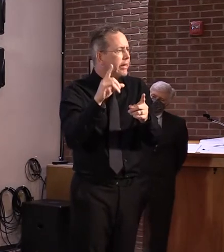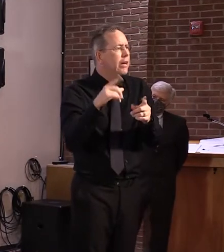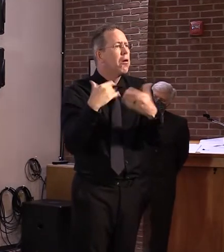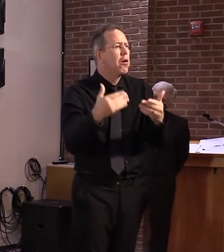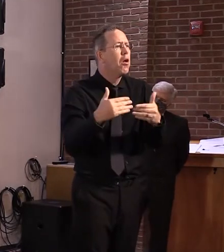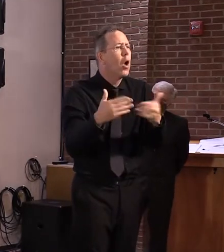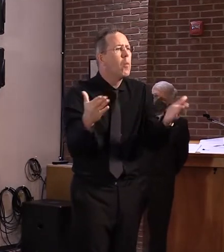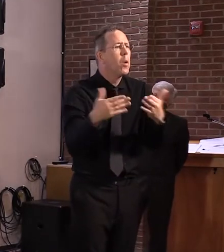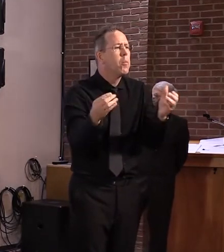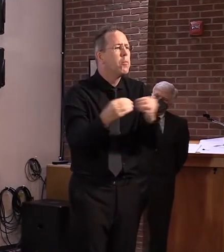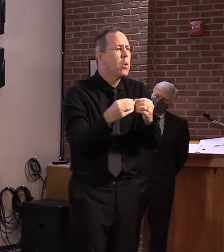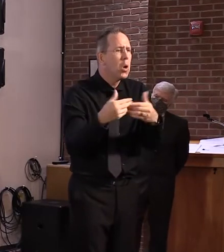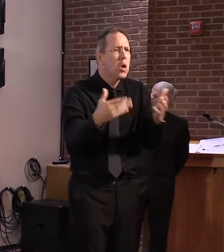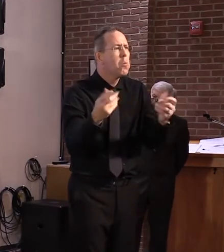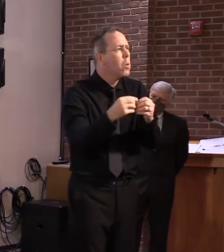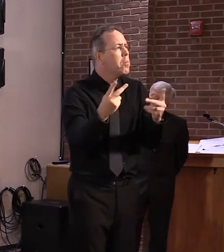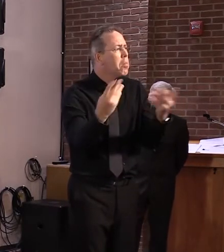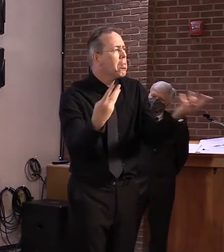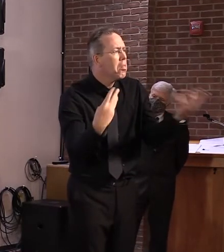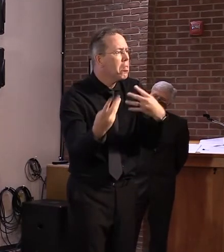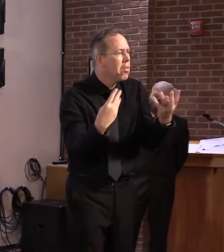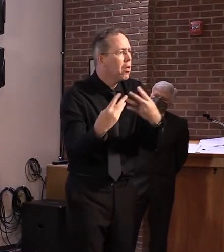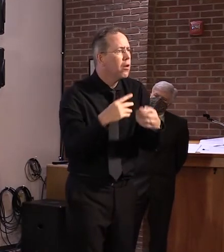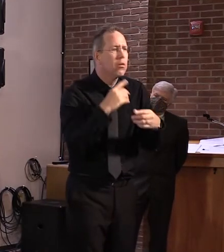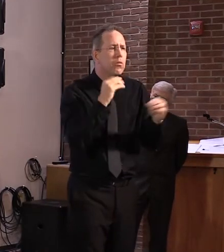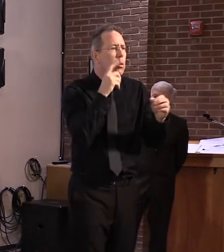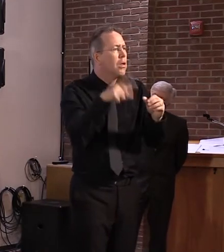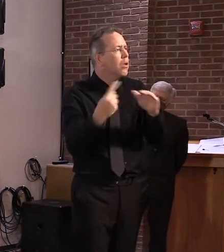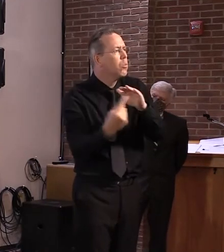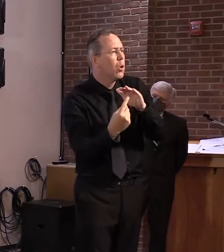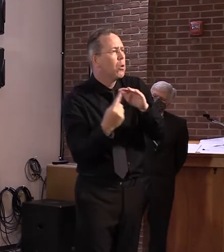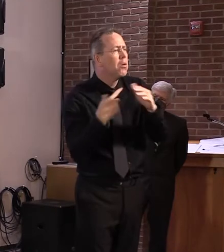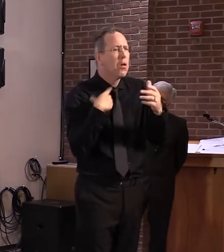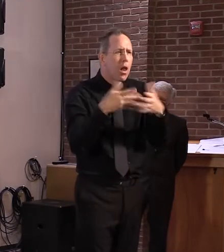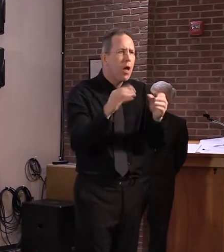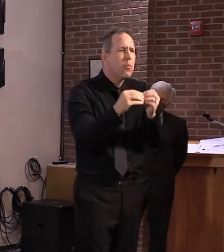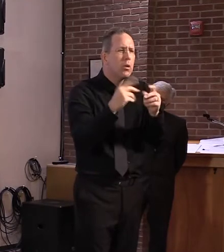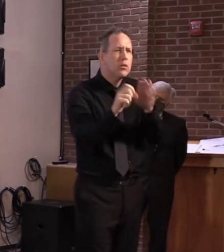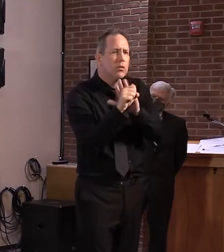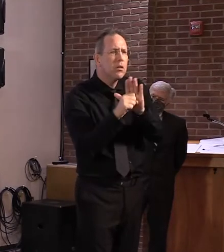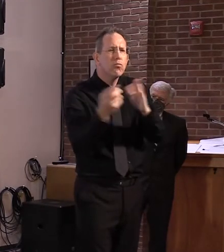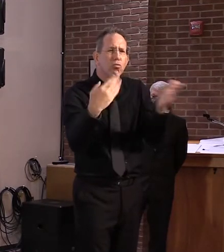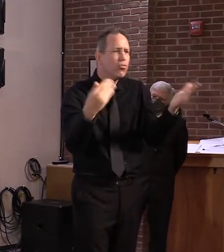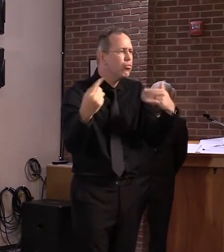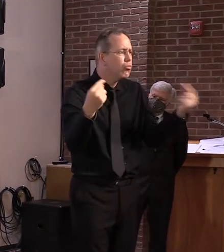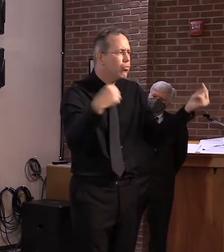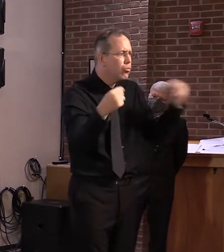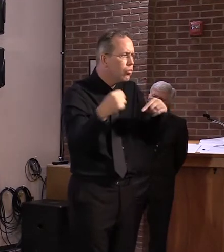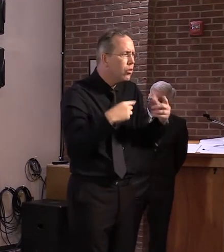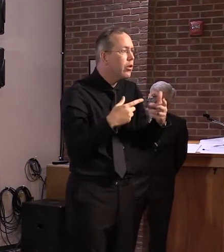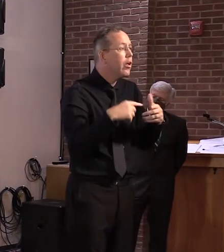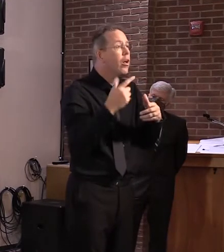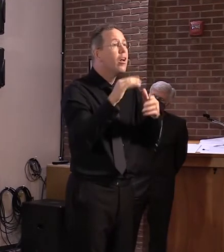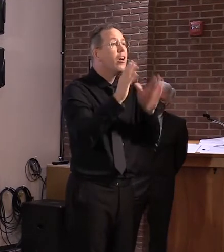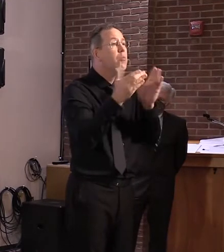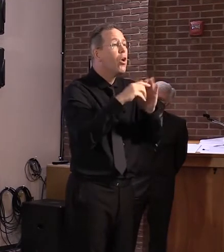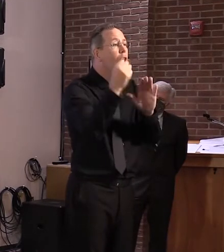to the state without quarantining if you come from a safe county, as we talked about on